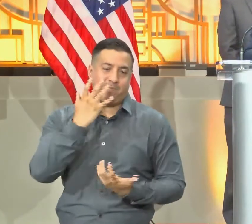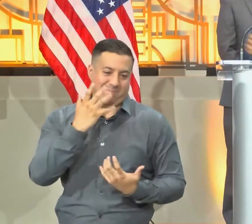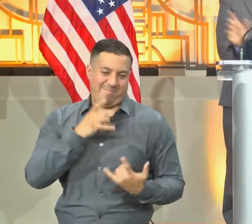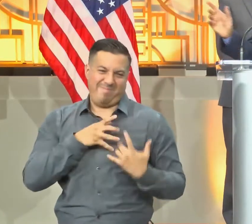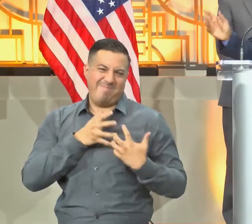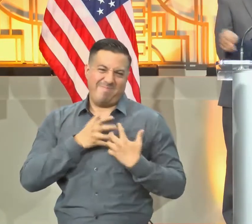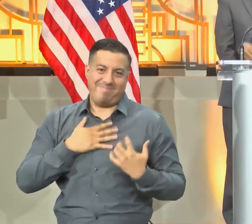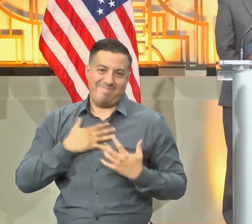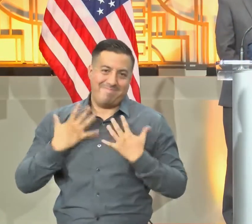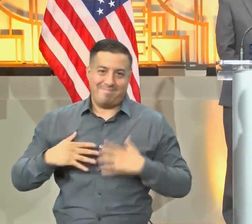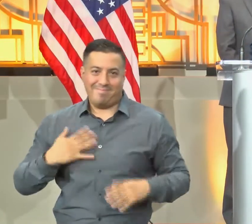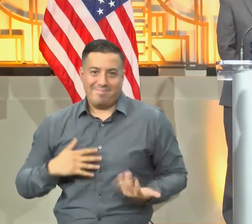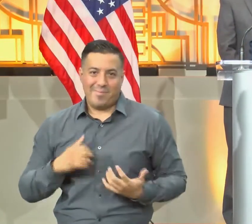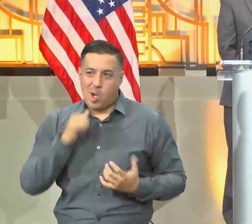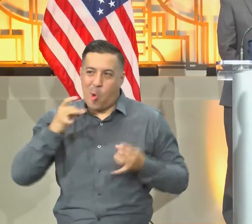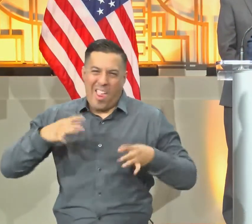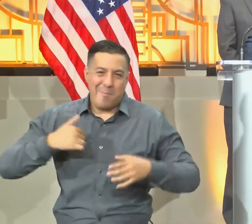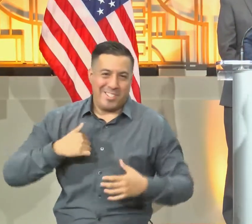don't hate.